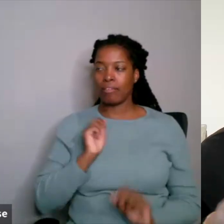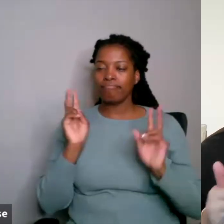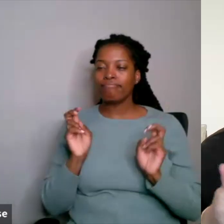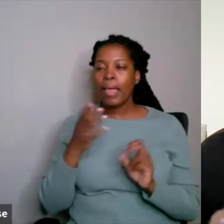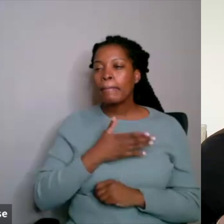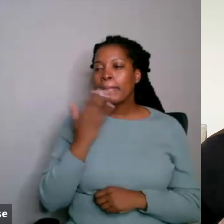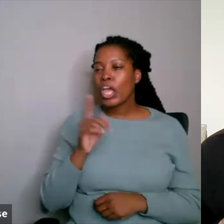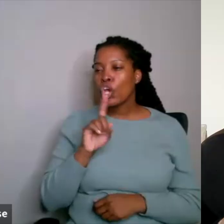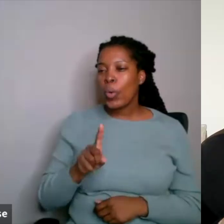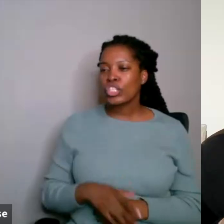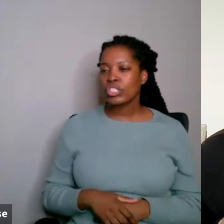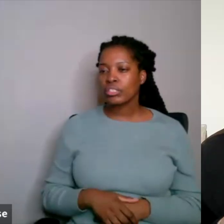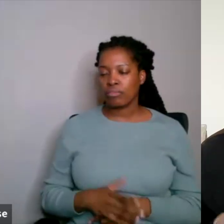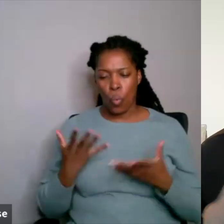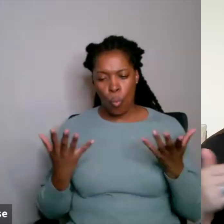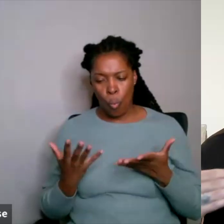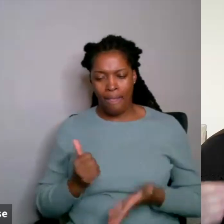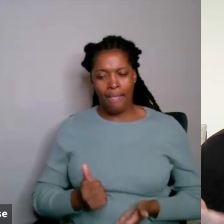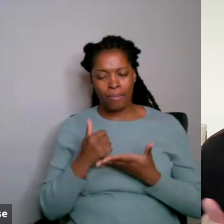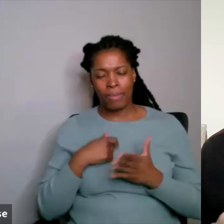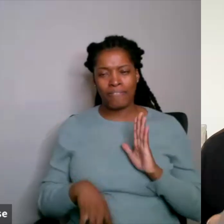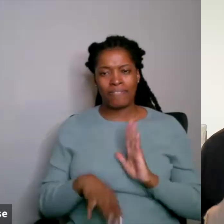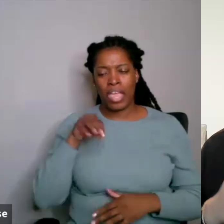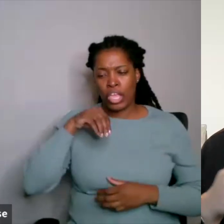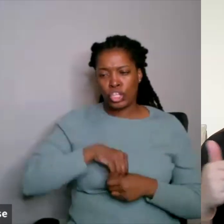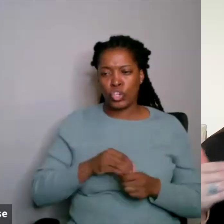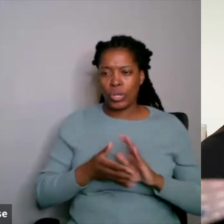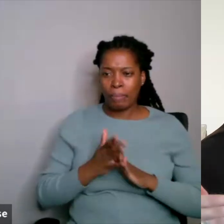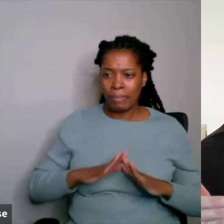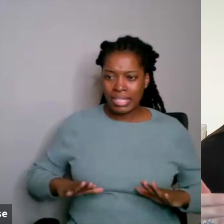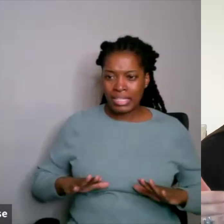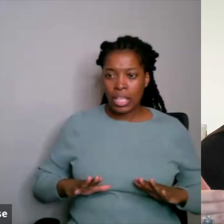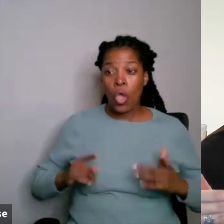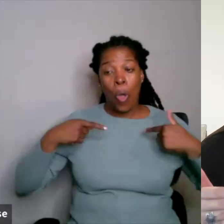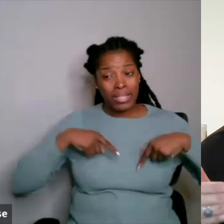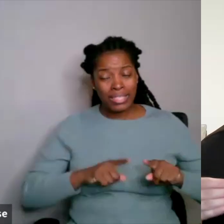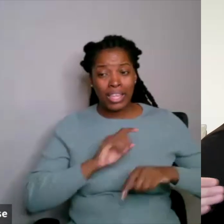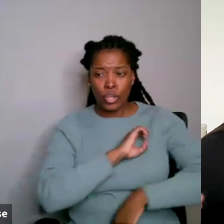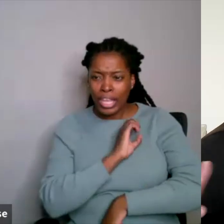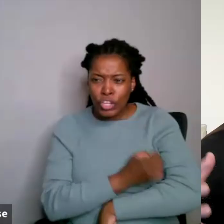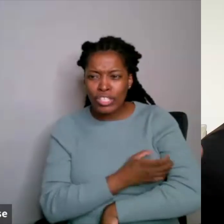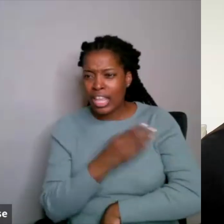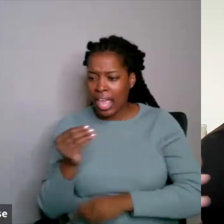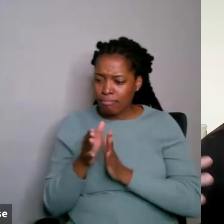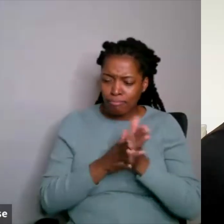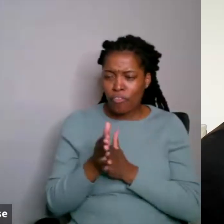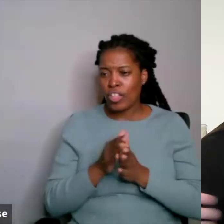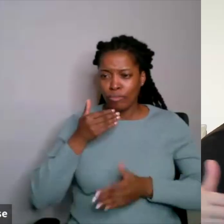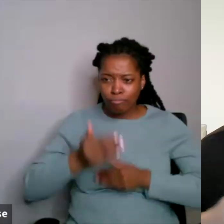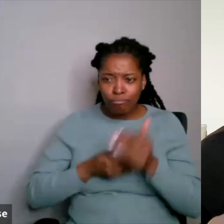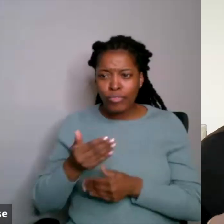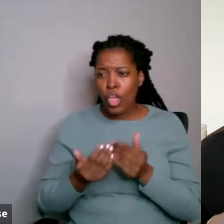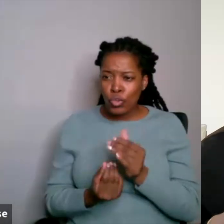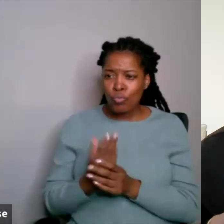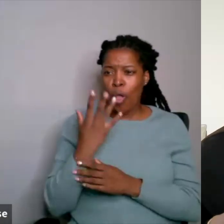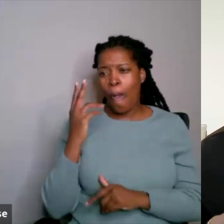questions. What brings me internal peace while still being energized and motivated to move forward, to grow, and to build